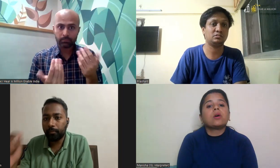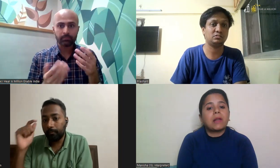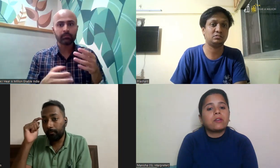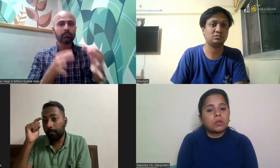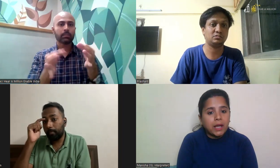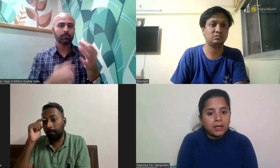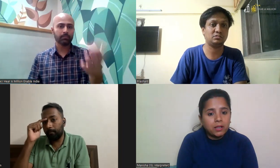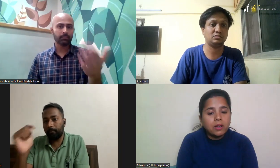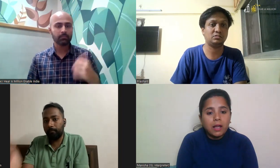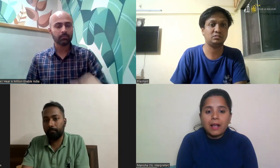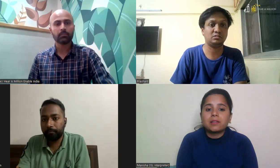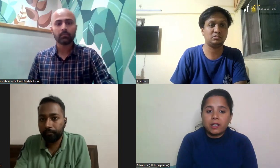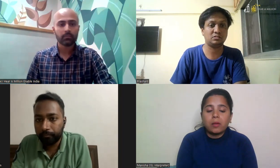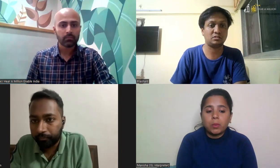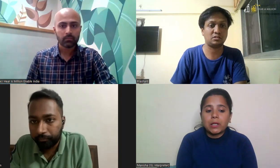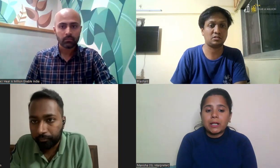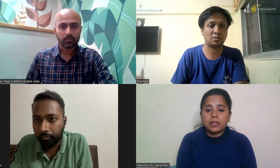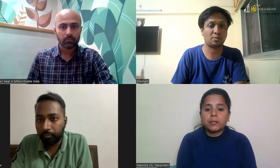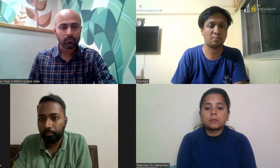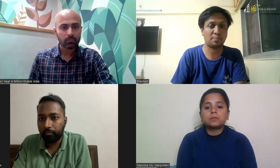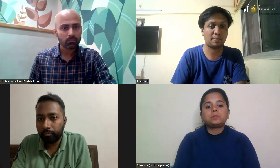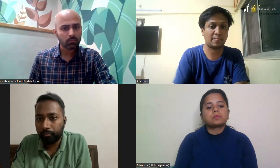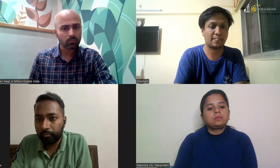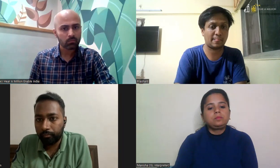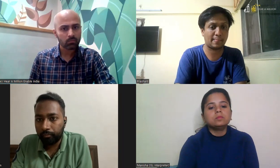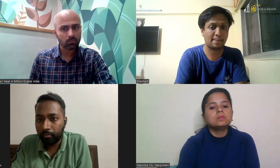would like to apply for that, as hearing people get it.